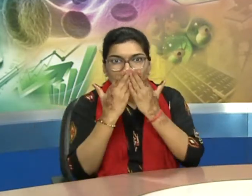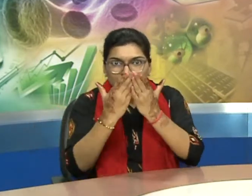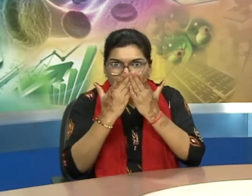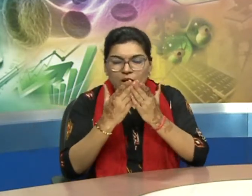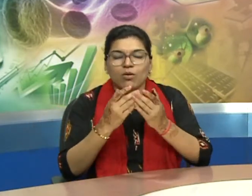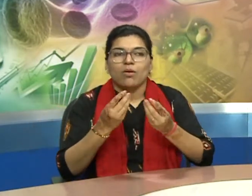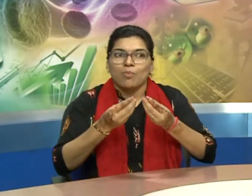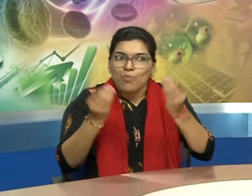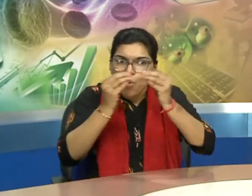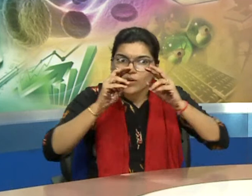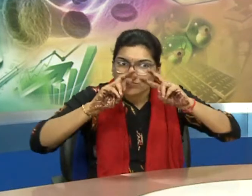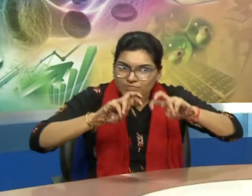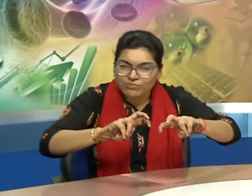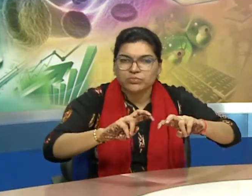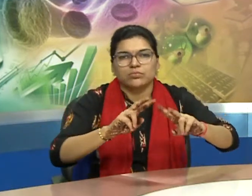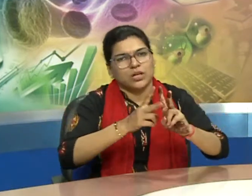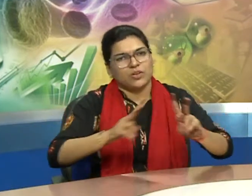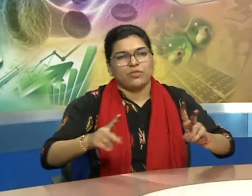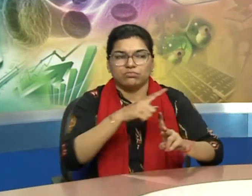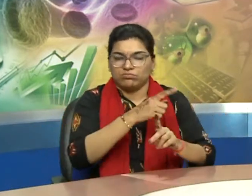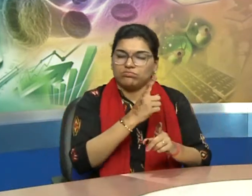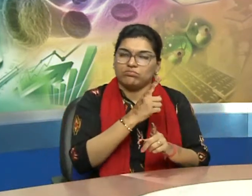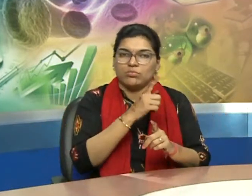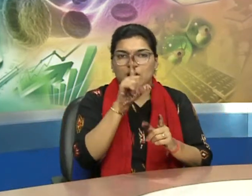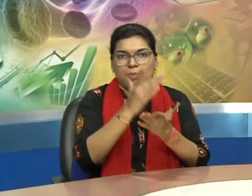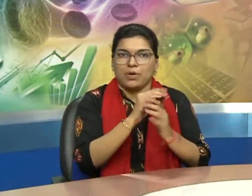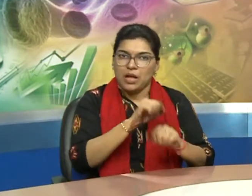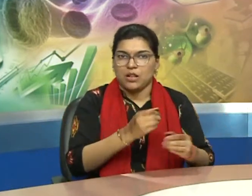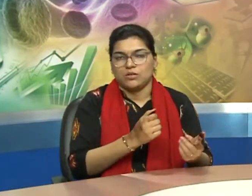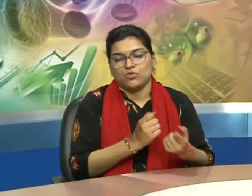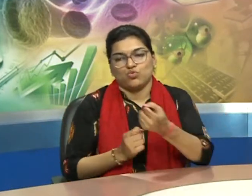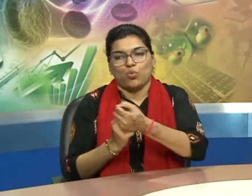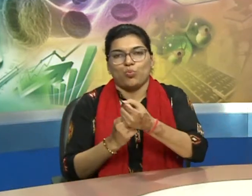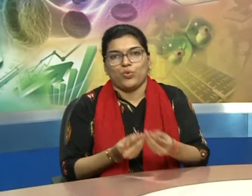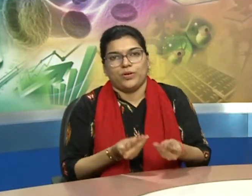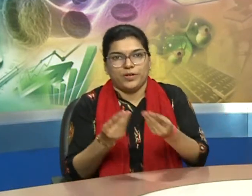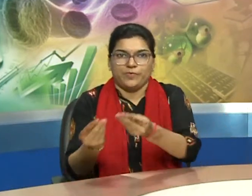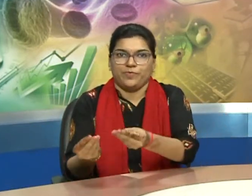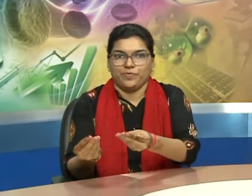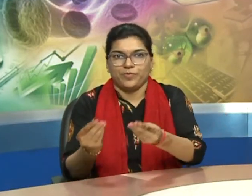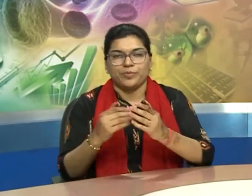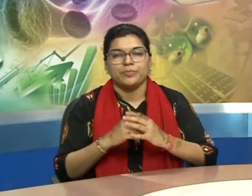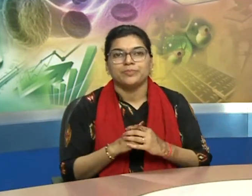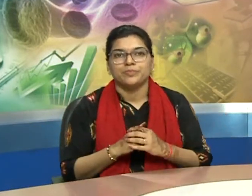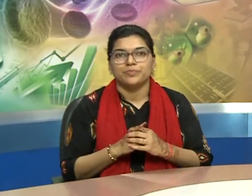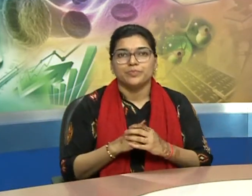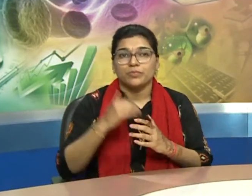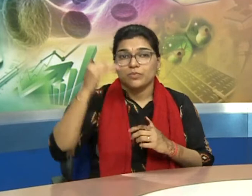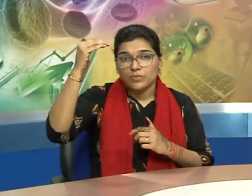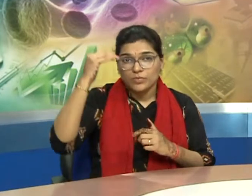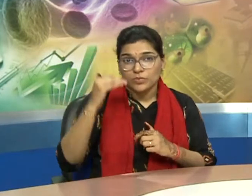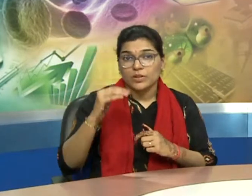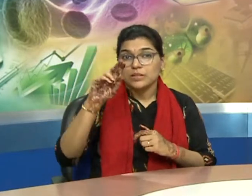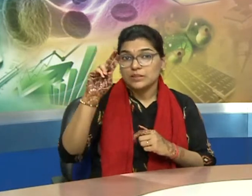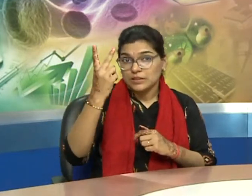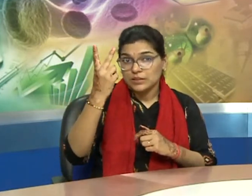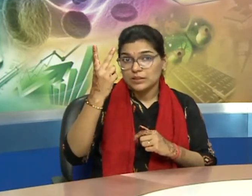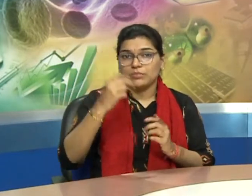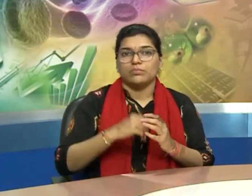teachers and students regarding reading, study, and